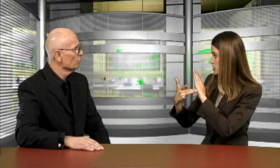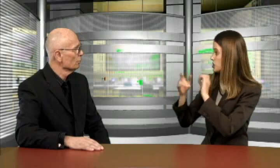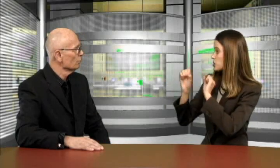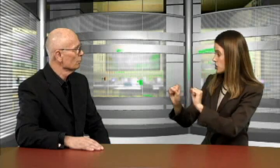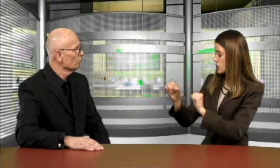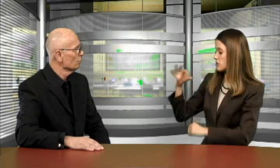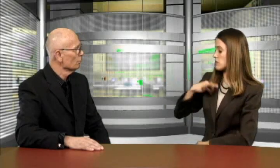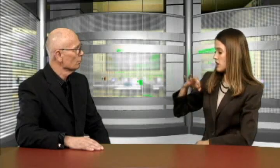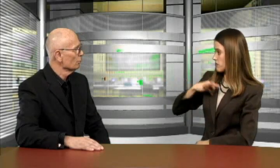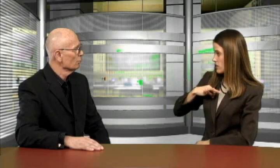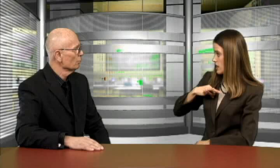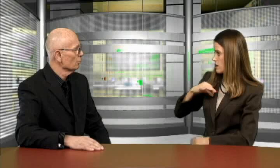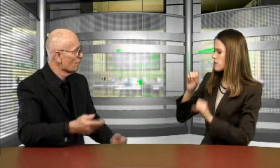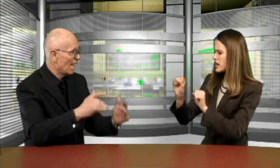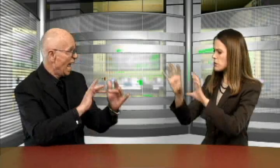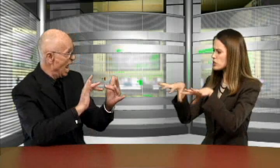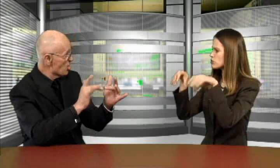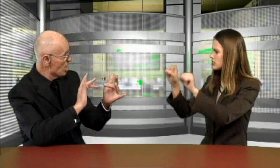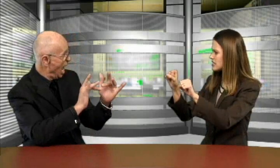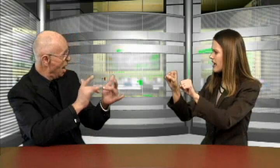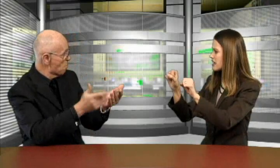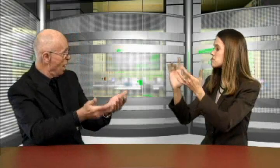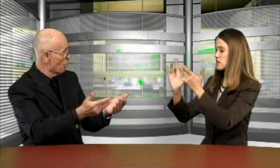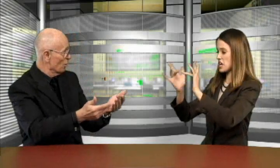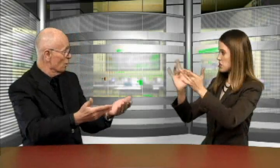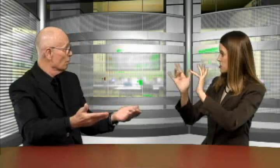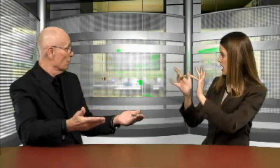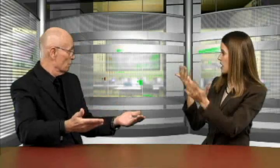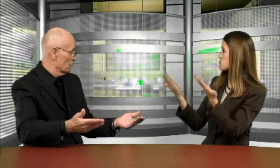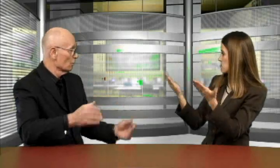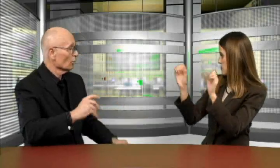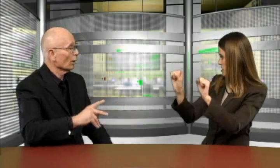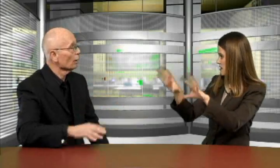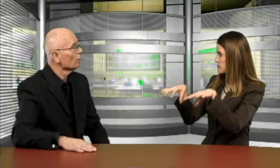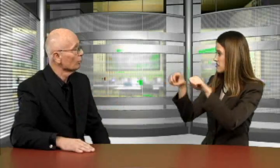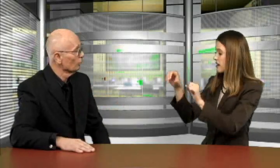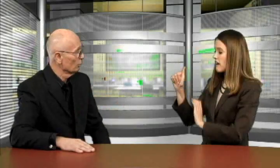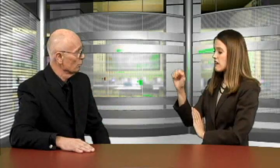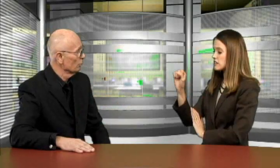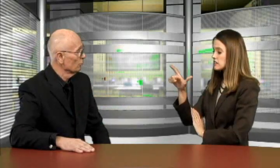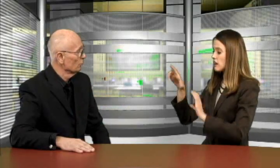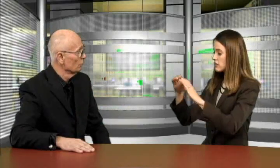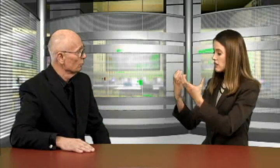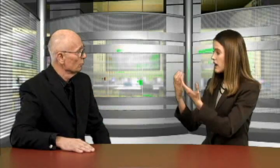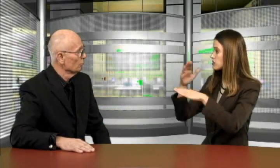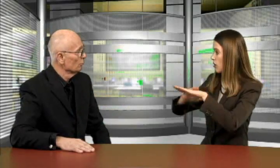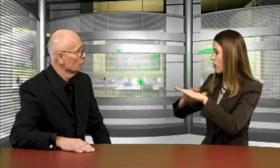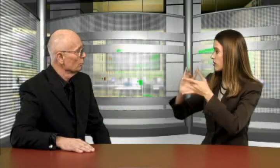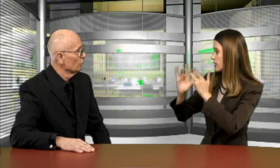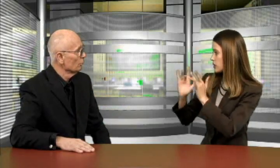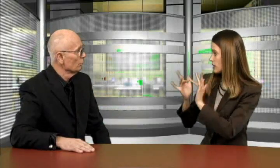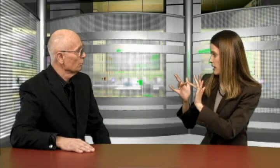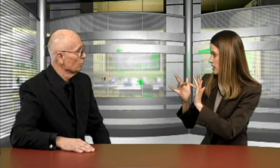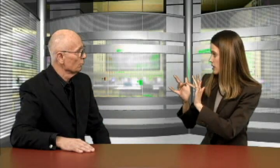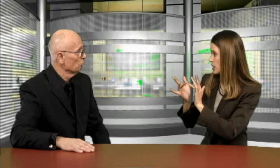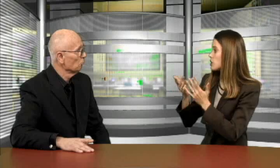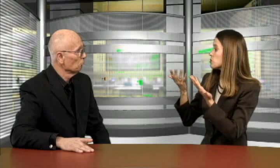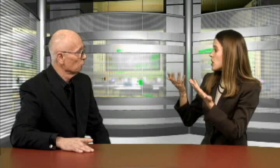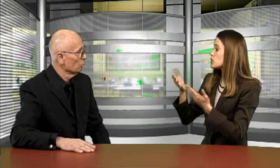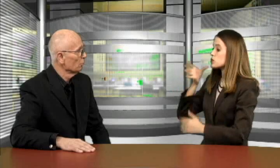they're not able to have that opportunity. And so having having that opportunity to take the ASL class through the